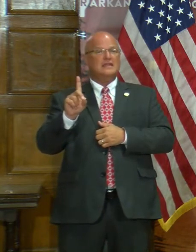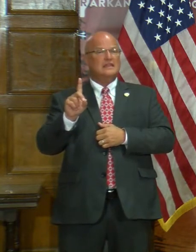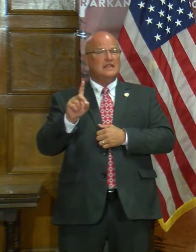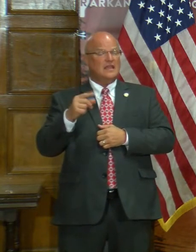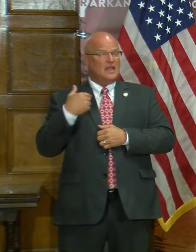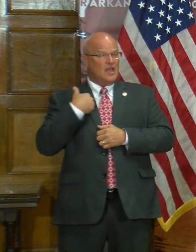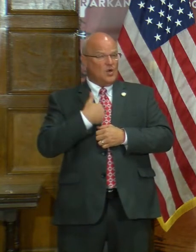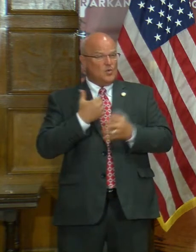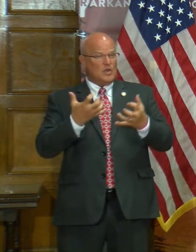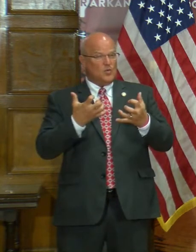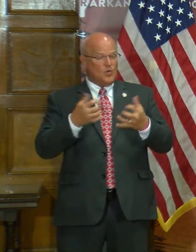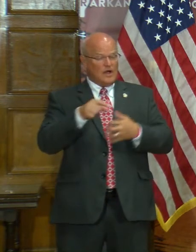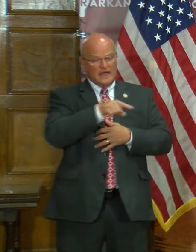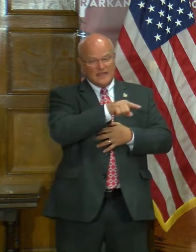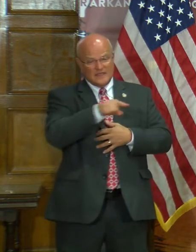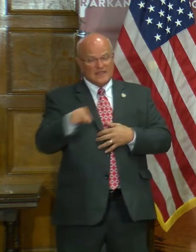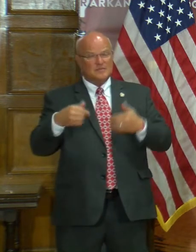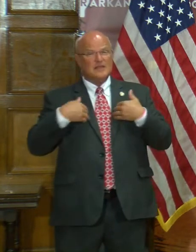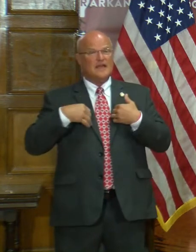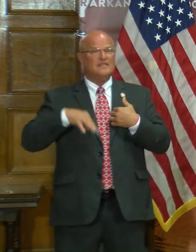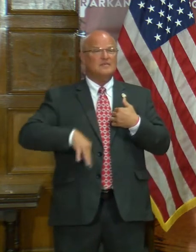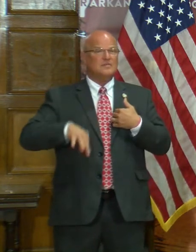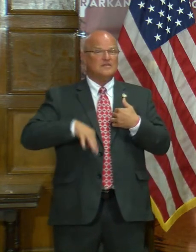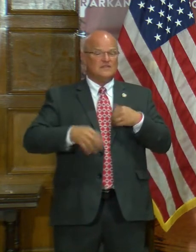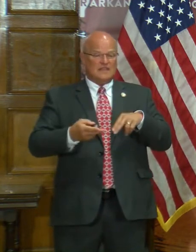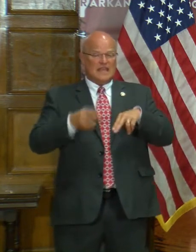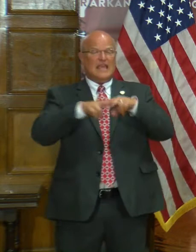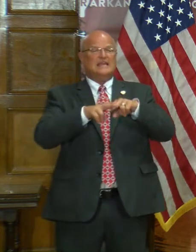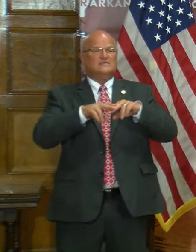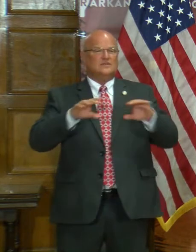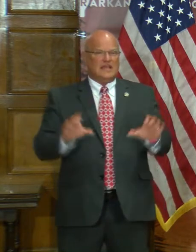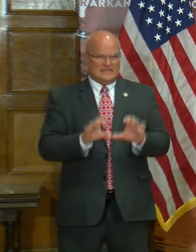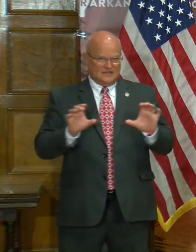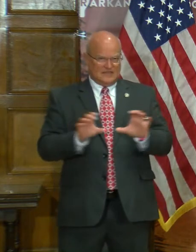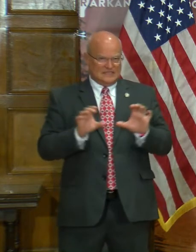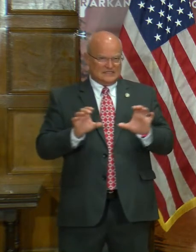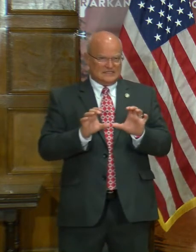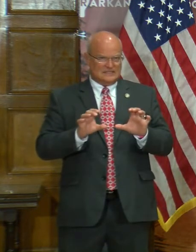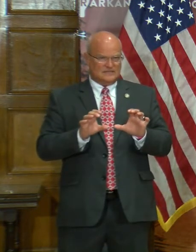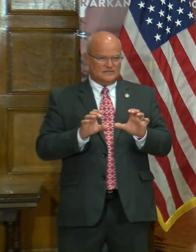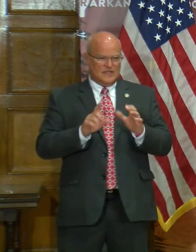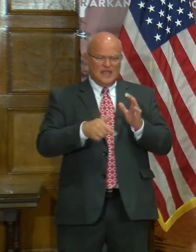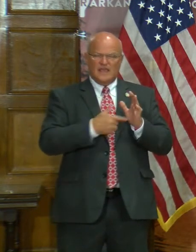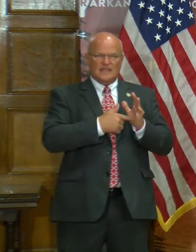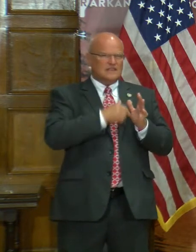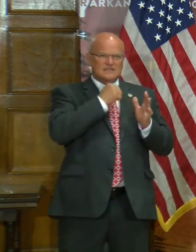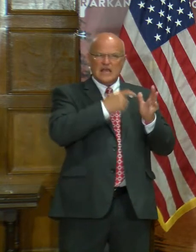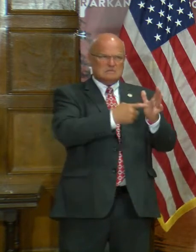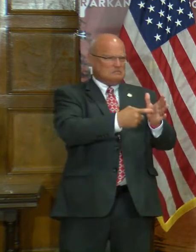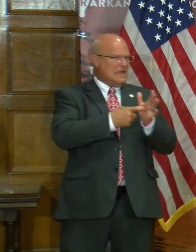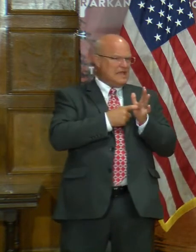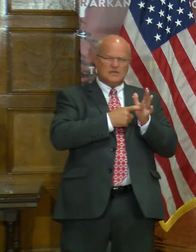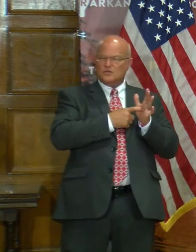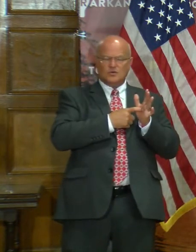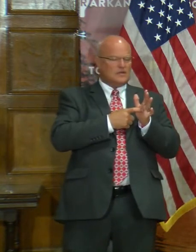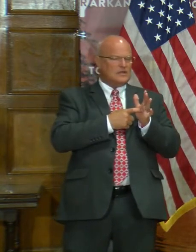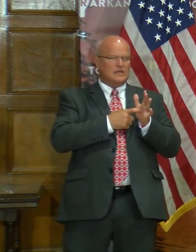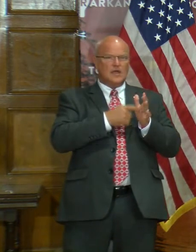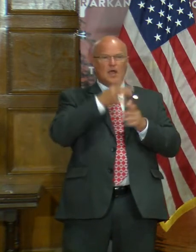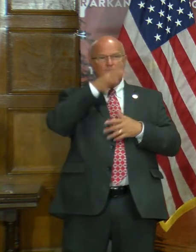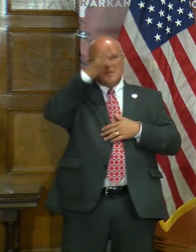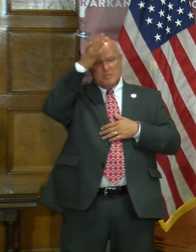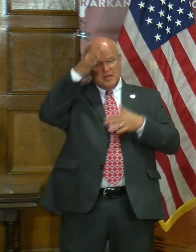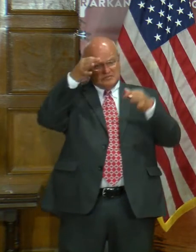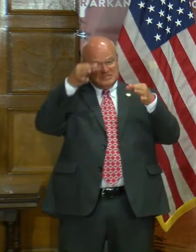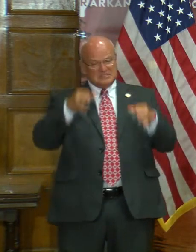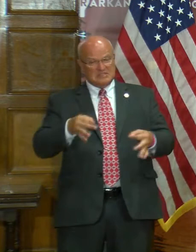we want them to have the benefit of those extracurricular activities. These aren't mandatory. I mean, parents can make the